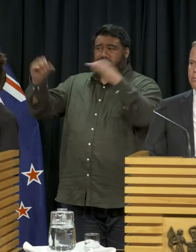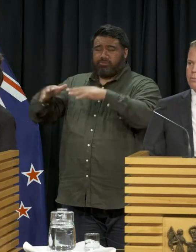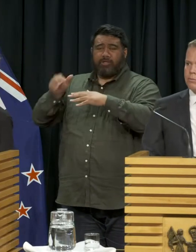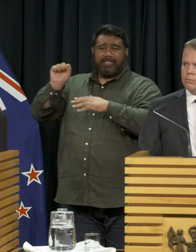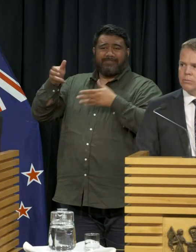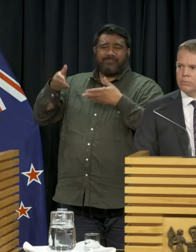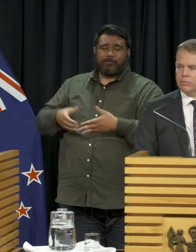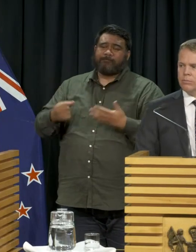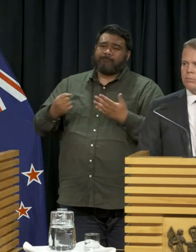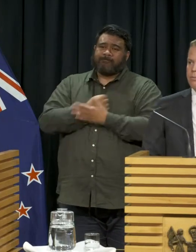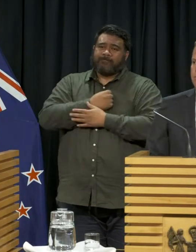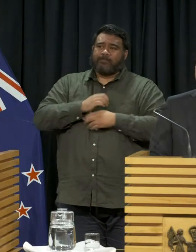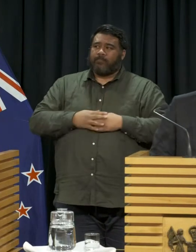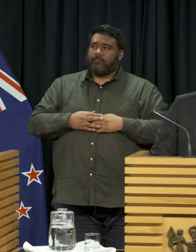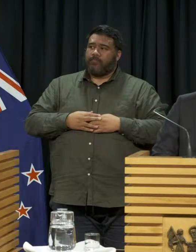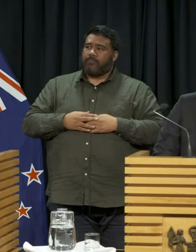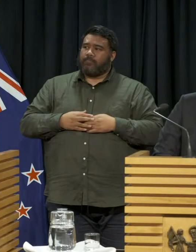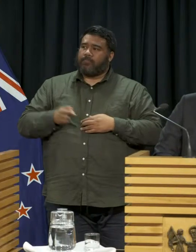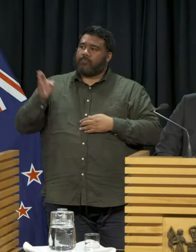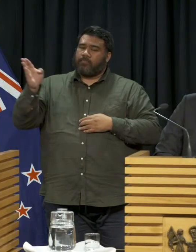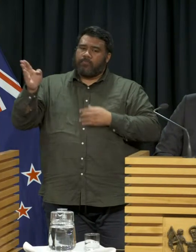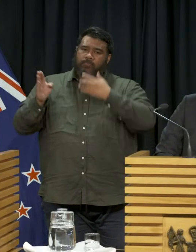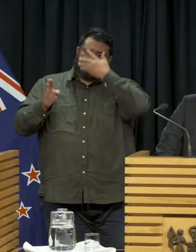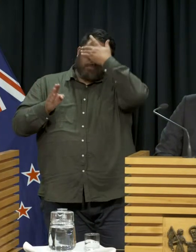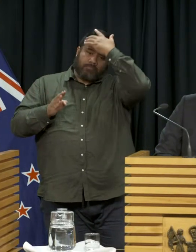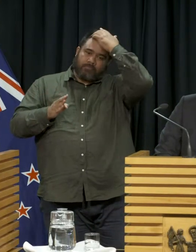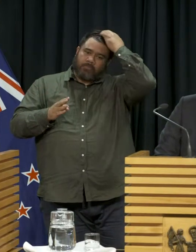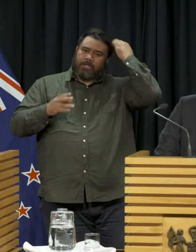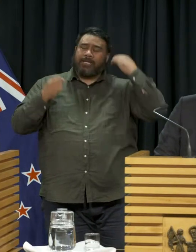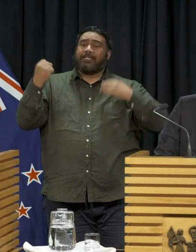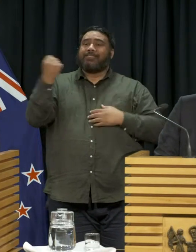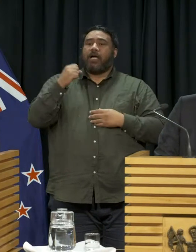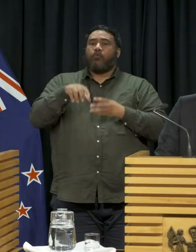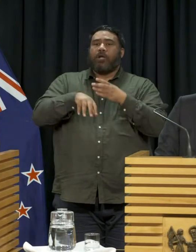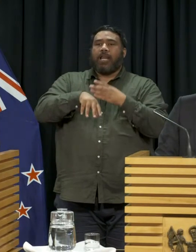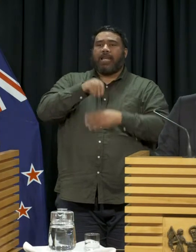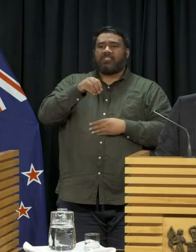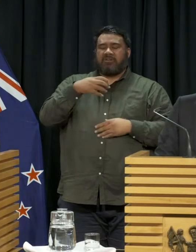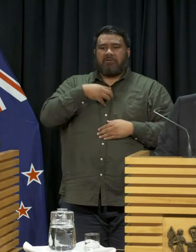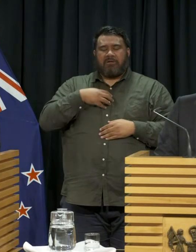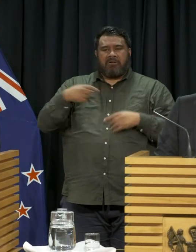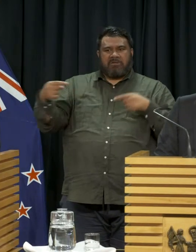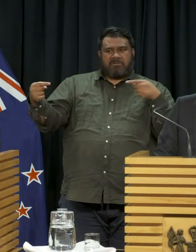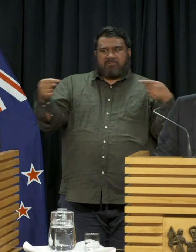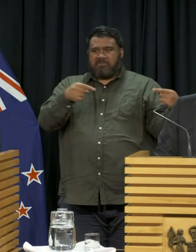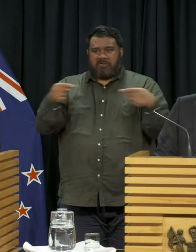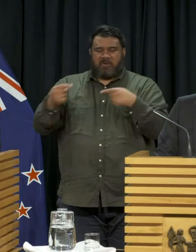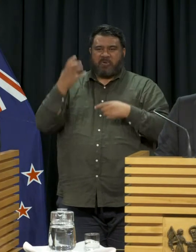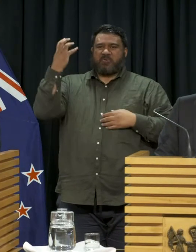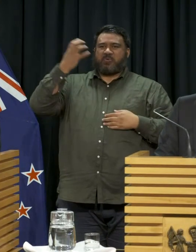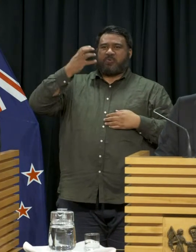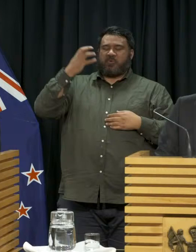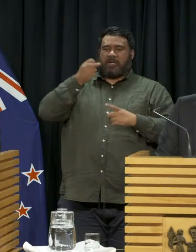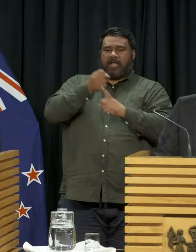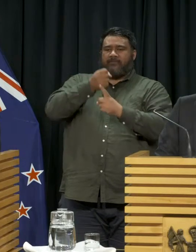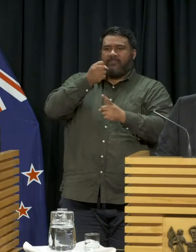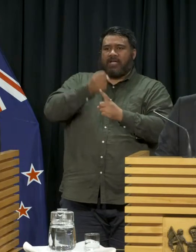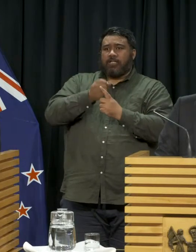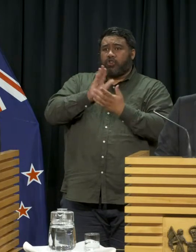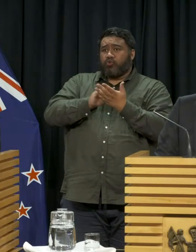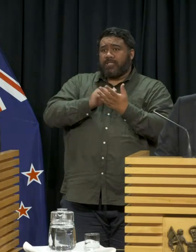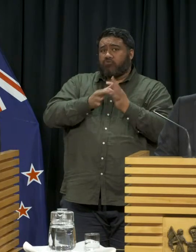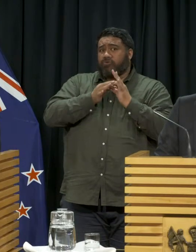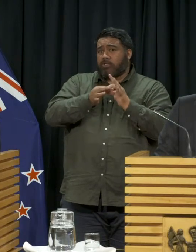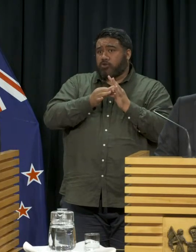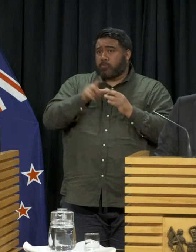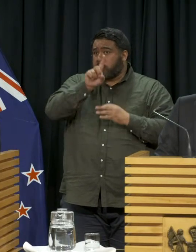is underway. It's very much still in the balance. How do you think the sort of competitive result, whichever way it goes, will affect Samoa-New Zealand